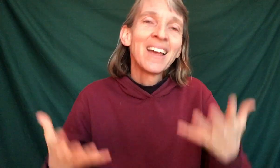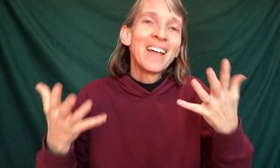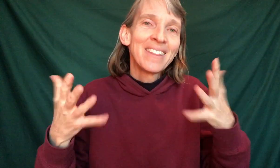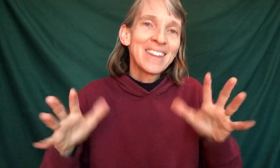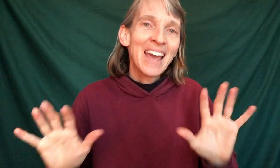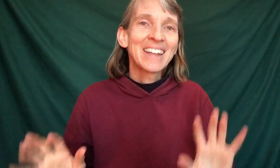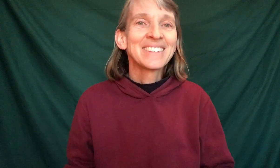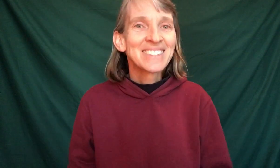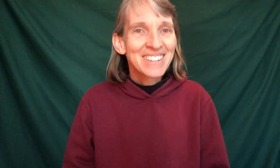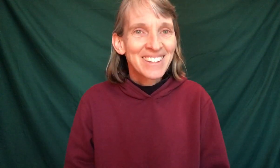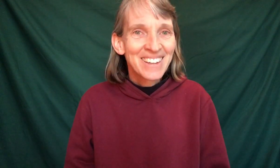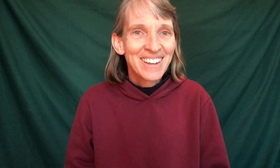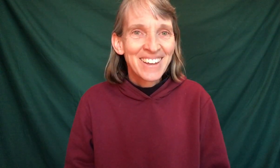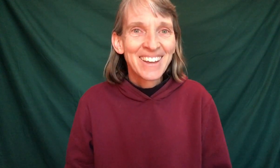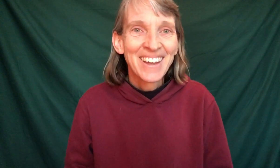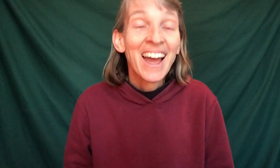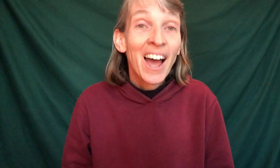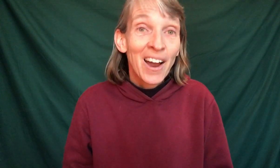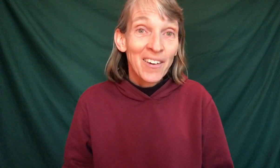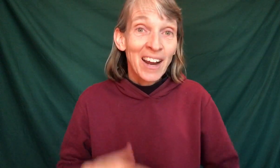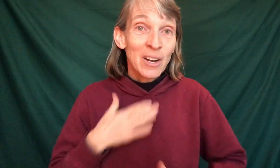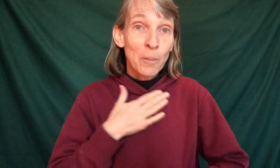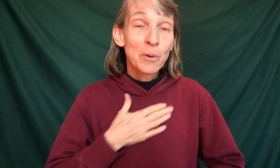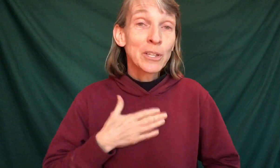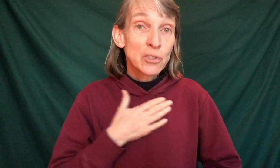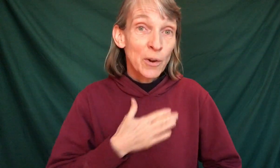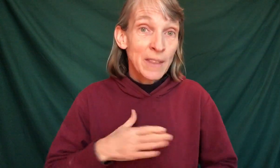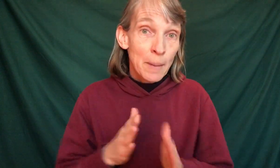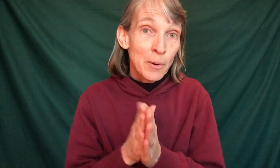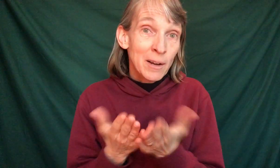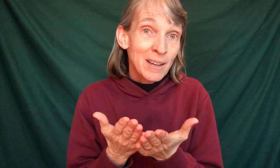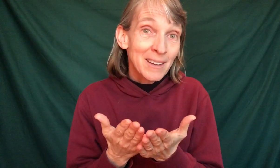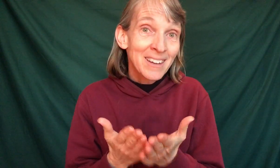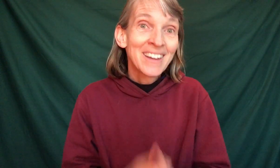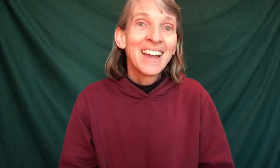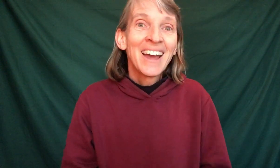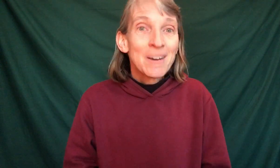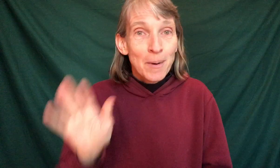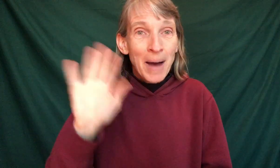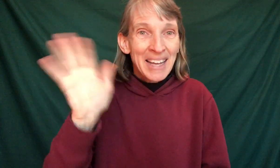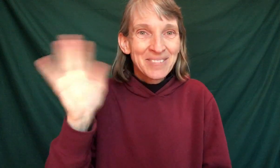The end. All right, hope you enjoyed that book. Bye-bye.